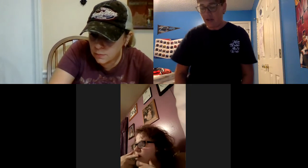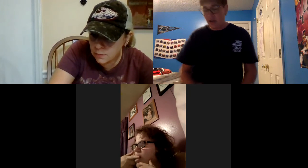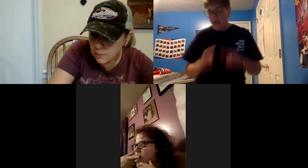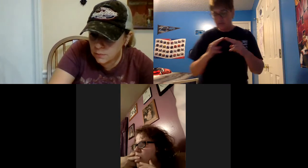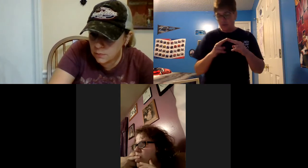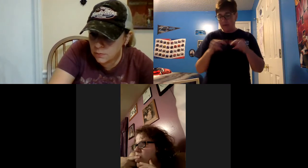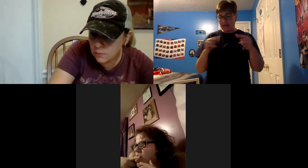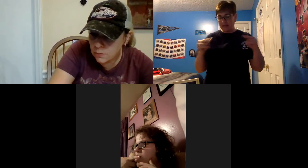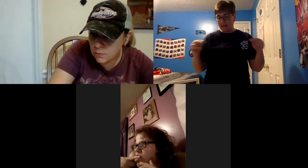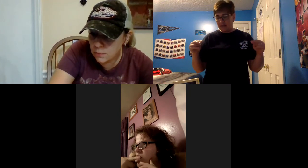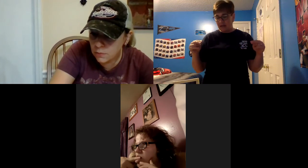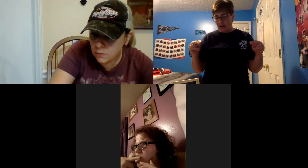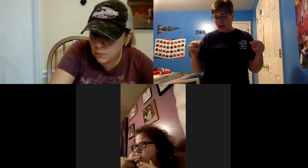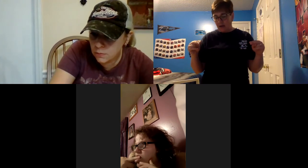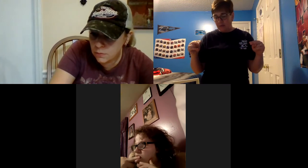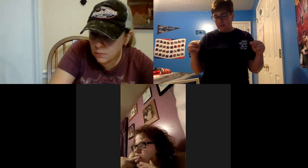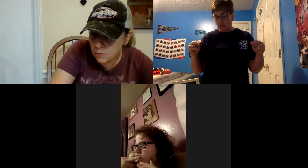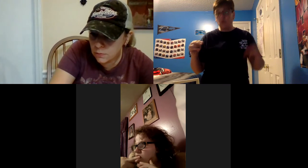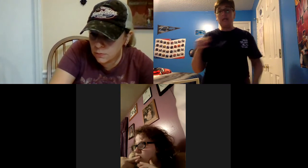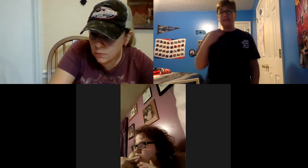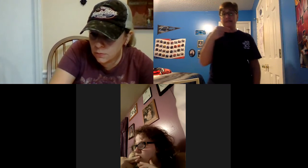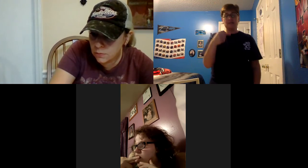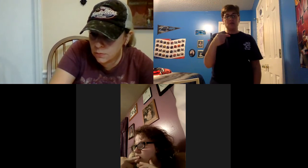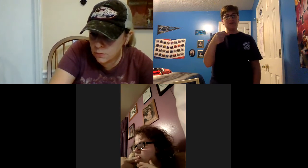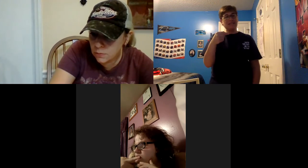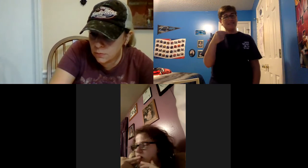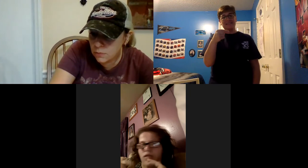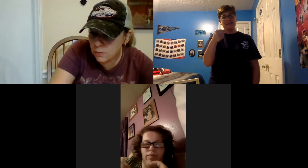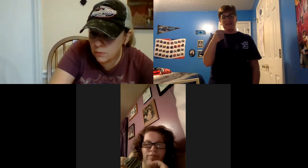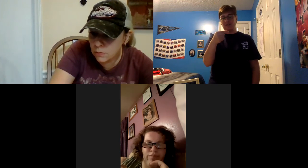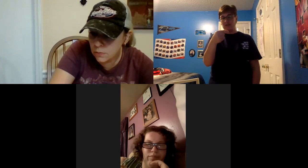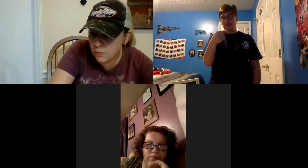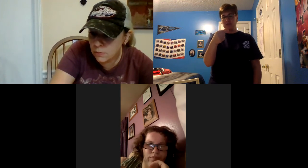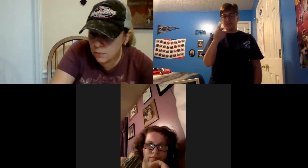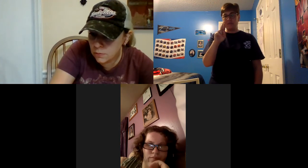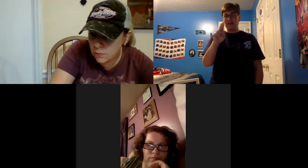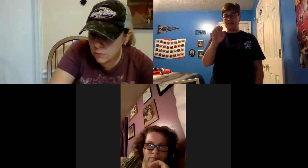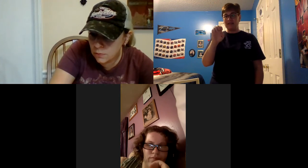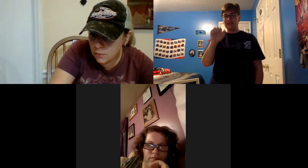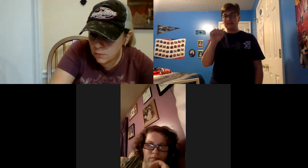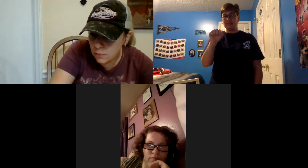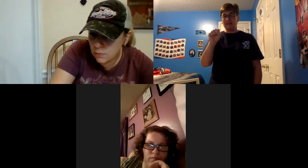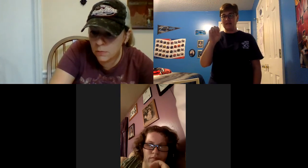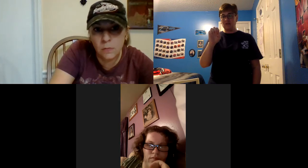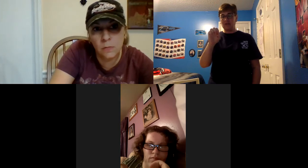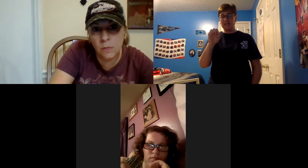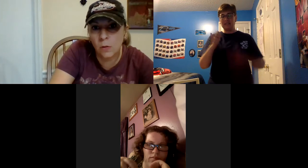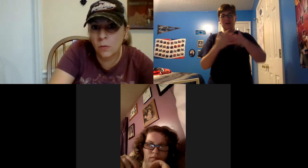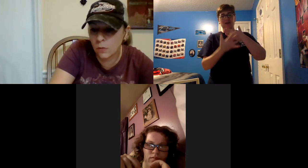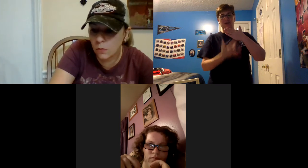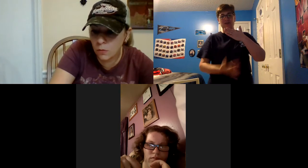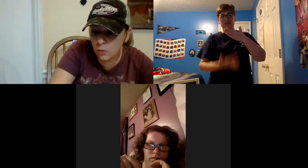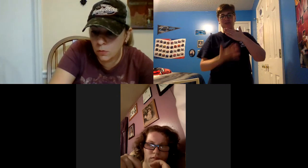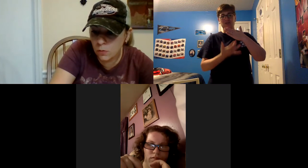page. So bacon, grease, you just would spell it. Grease.